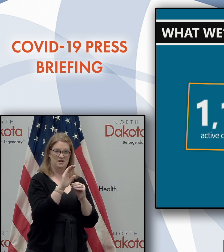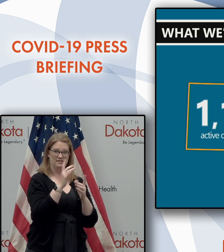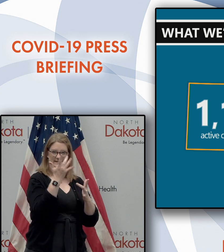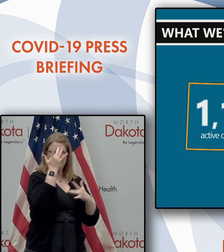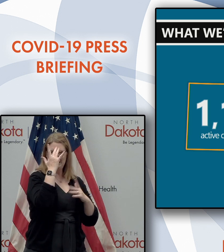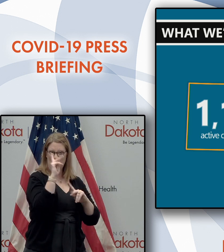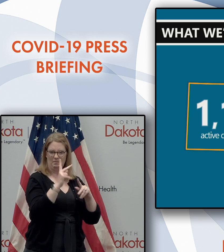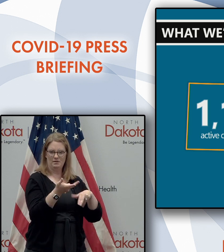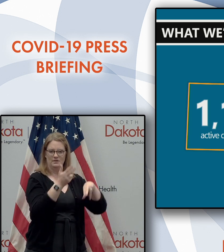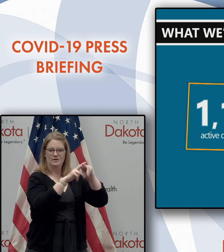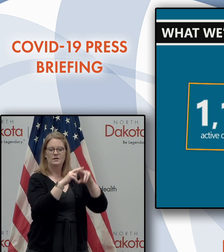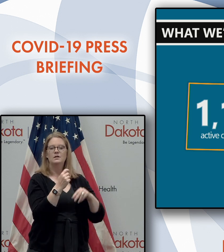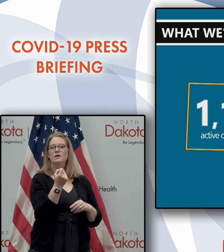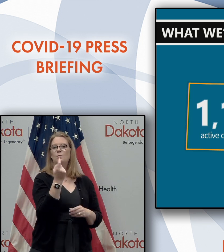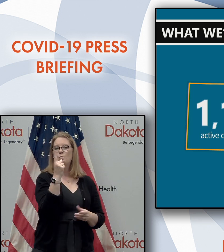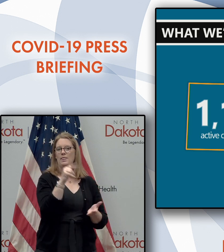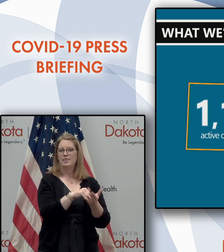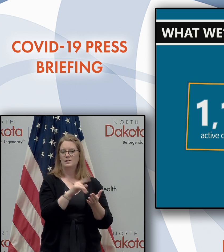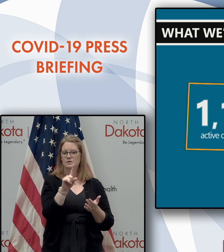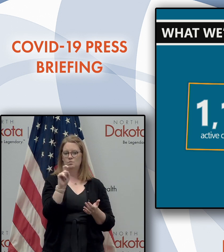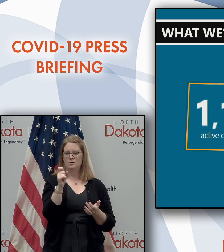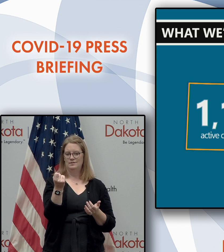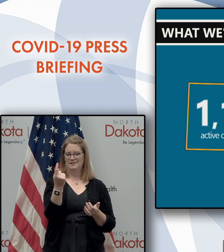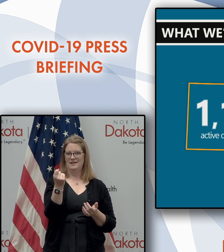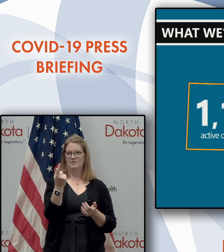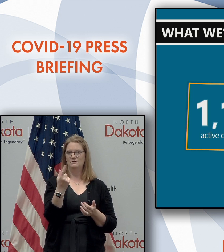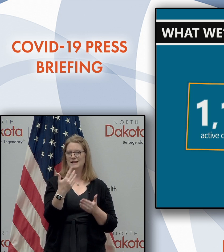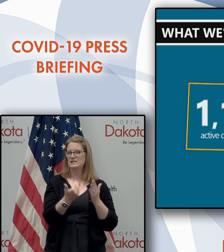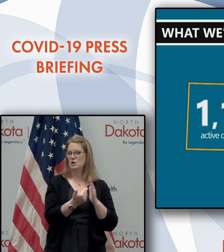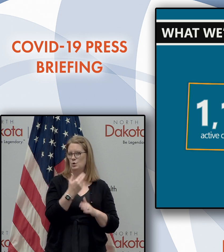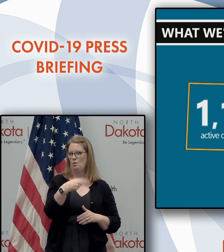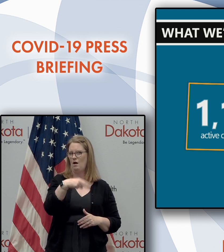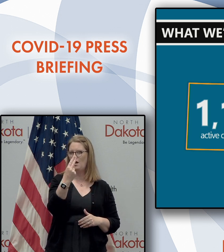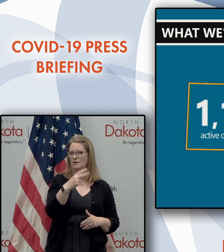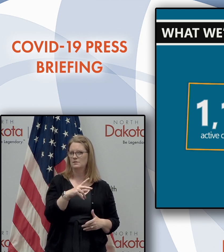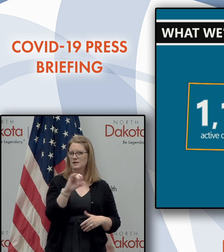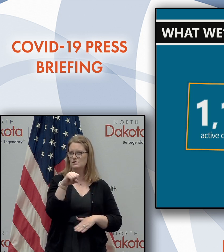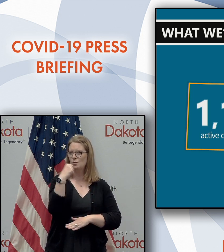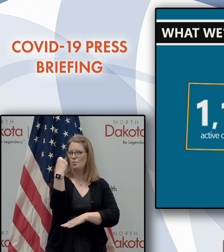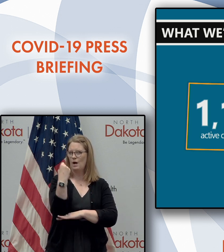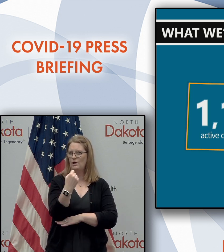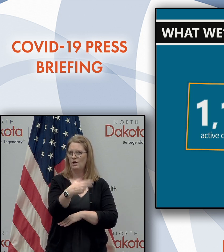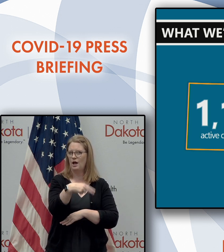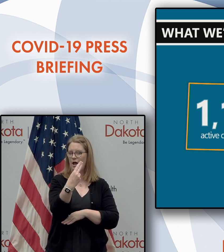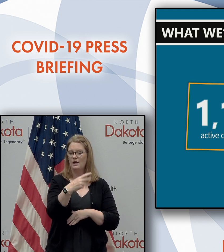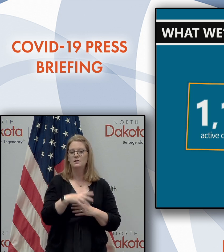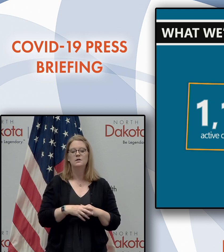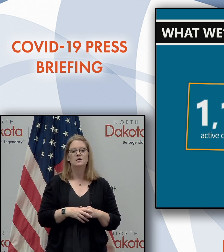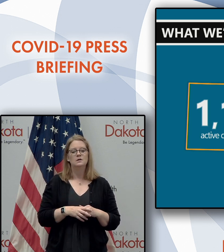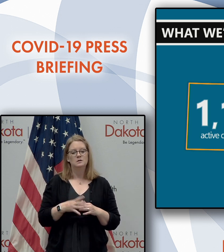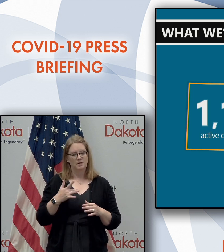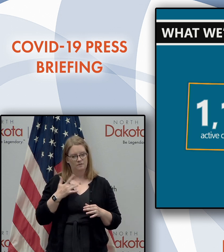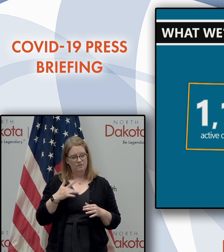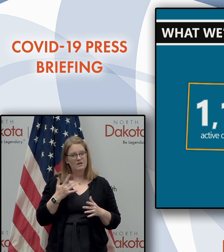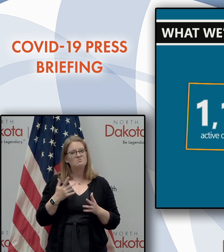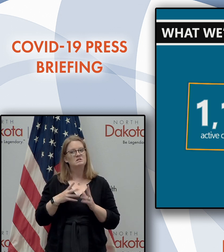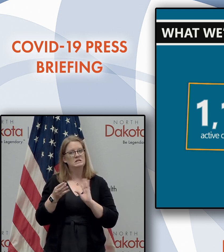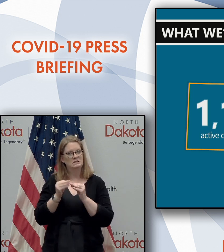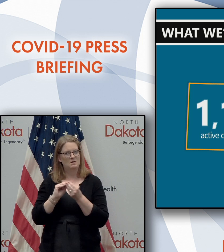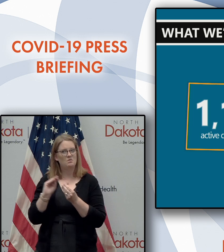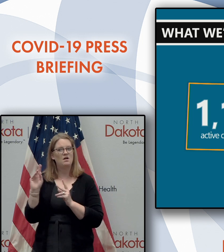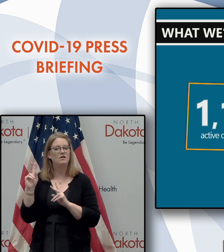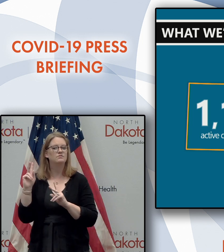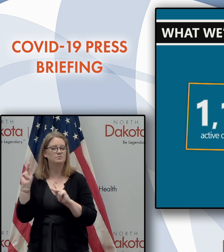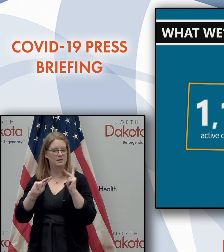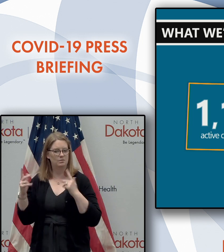The 1111 active cases is a new high for the state of North Dakota, but we're very encouraged that the number of recovereds